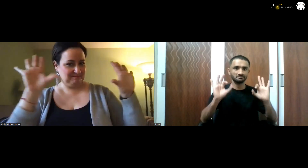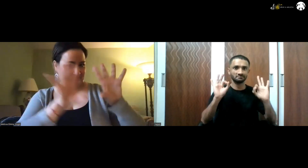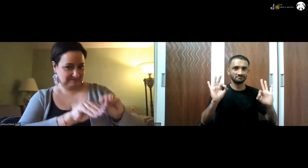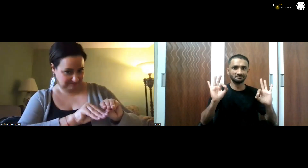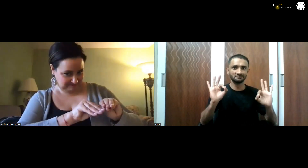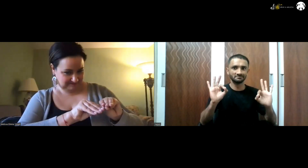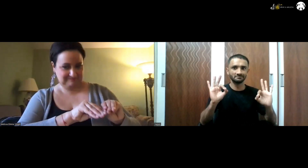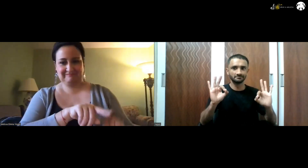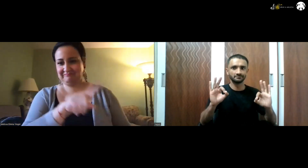So that's it.